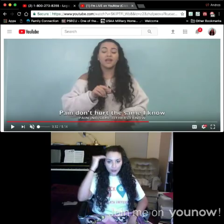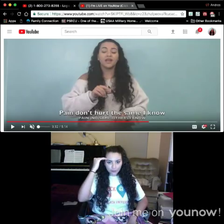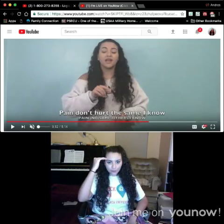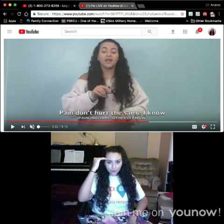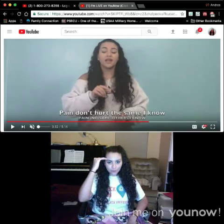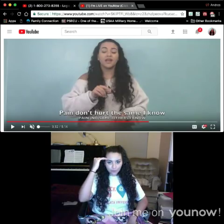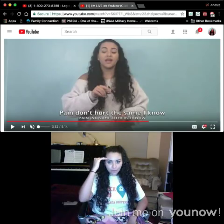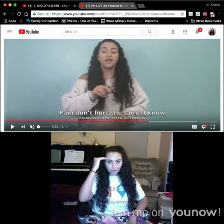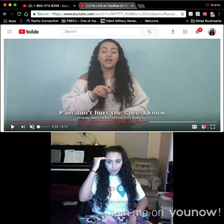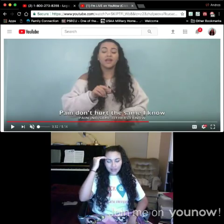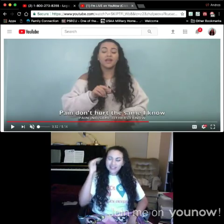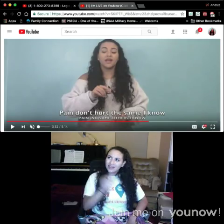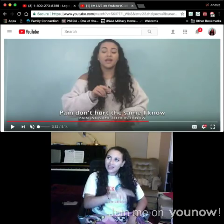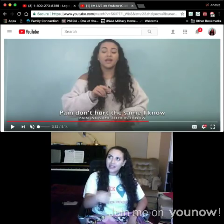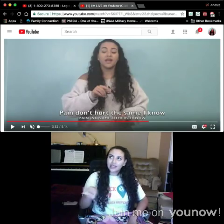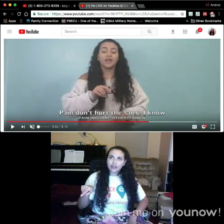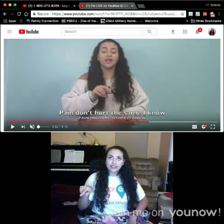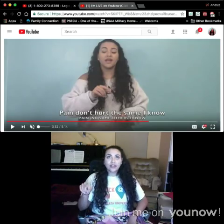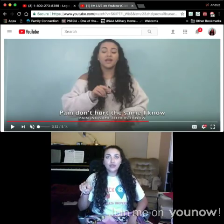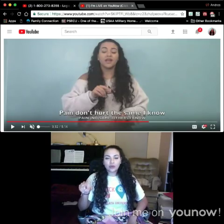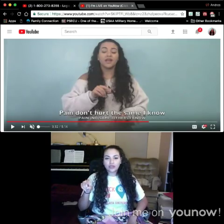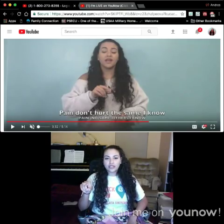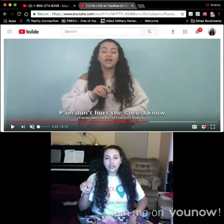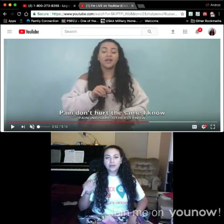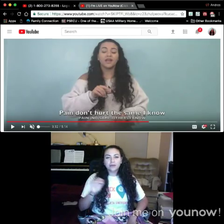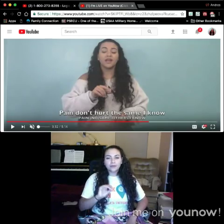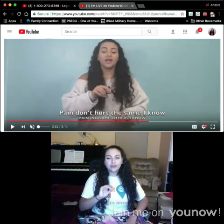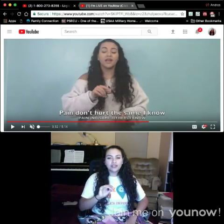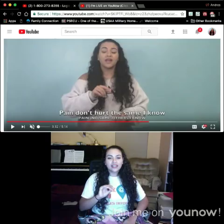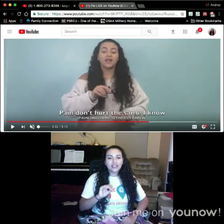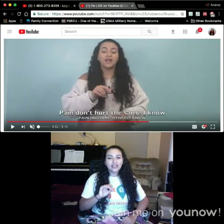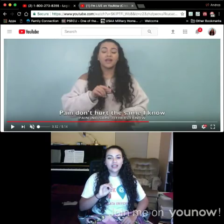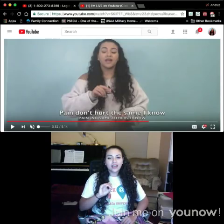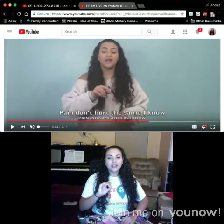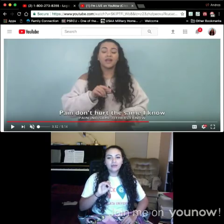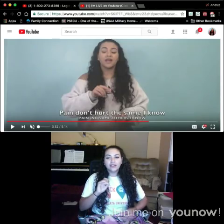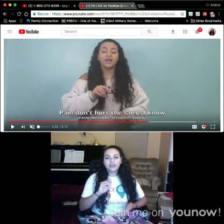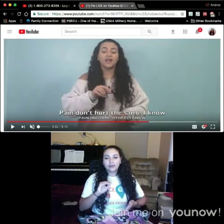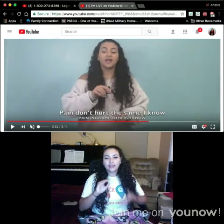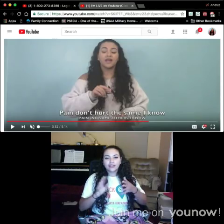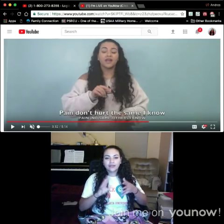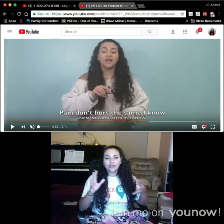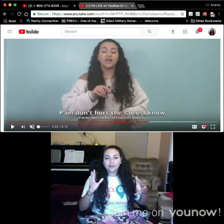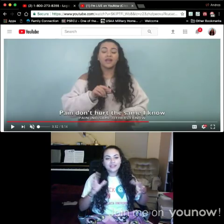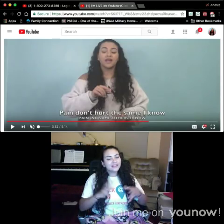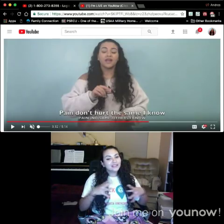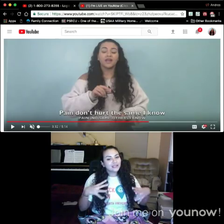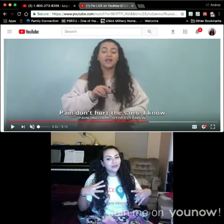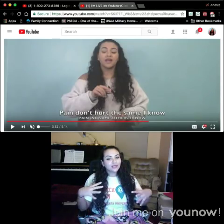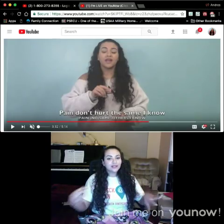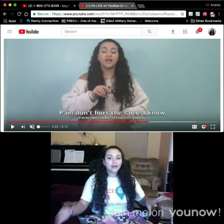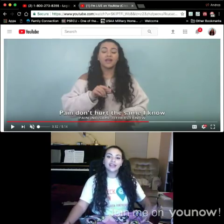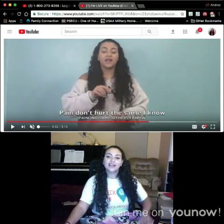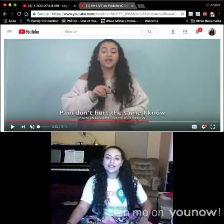know. Technically, I think the other sign you don't need, but musically, I needed to put it in to fill the space because he sings